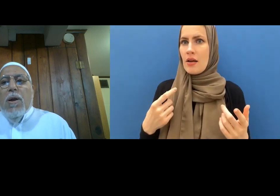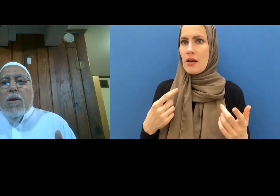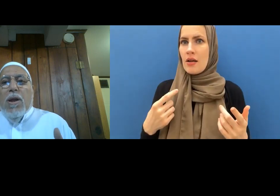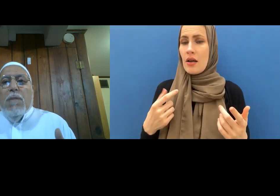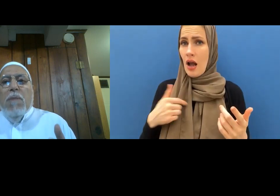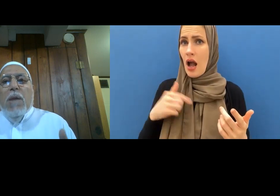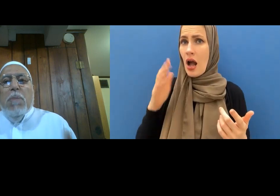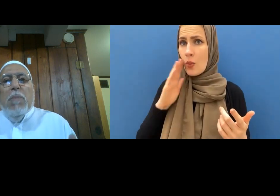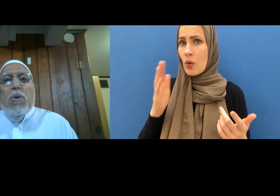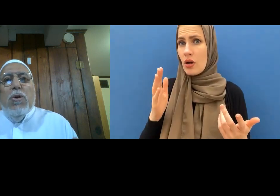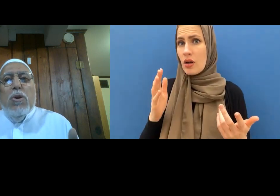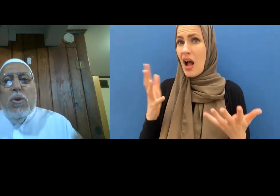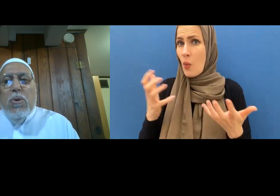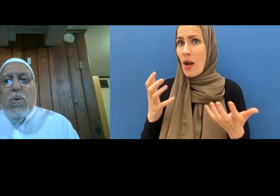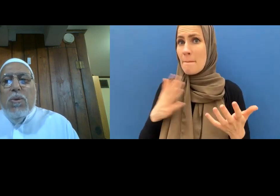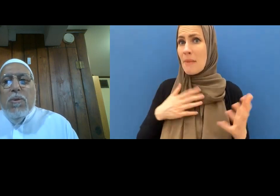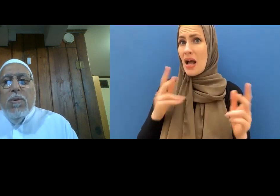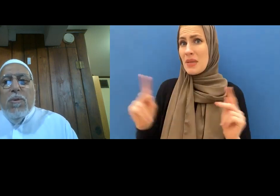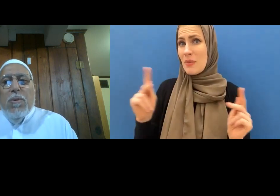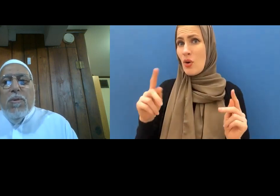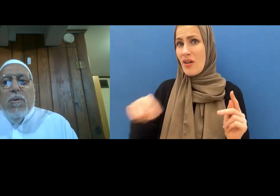would that my people knew